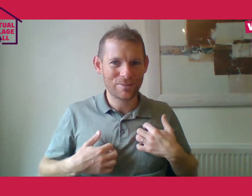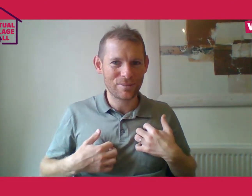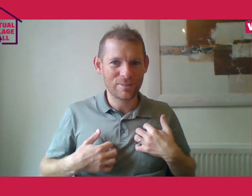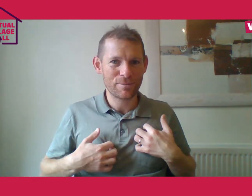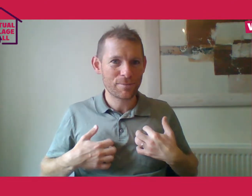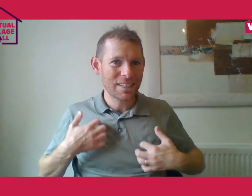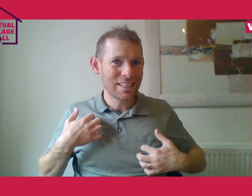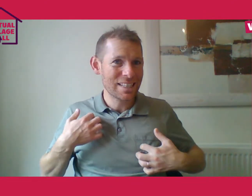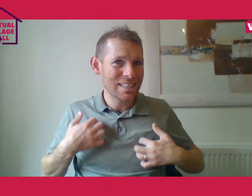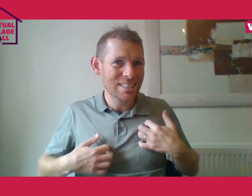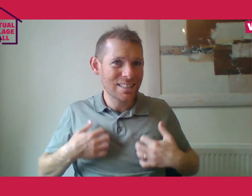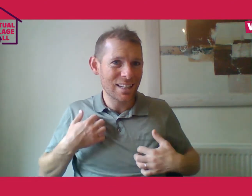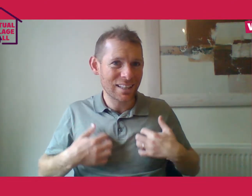Excited